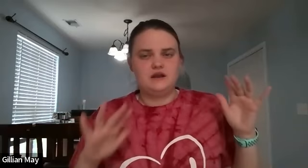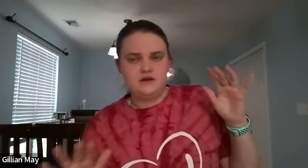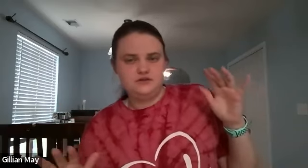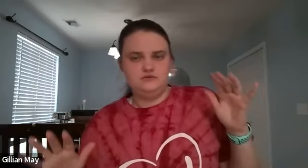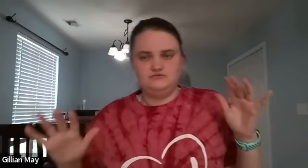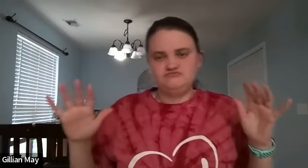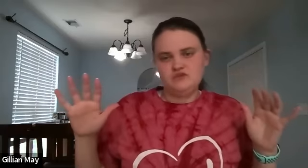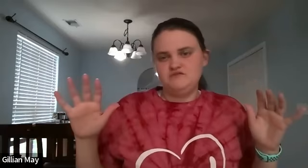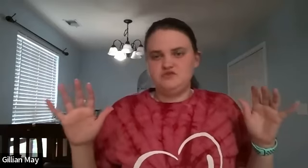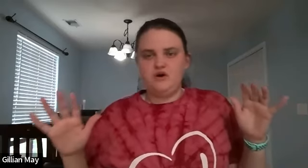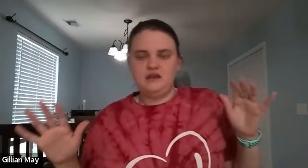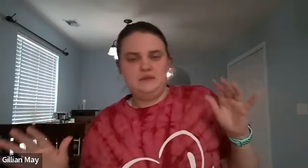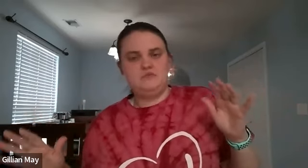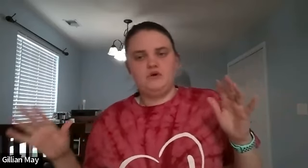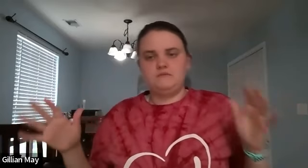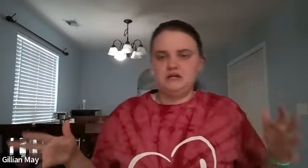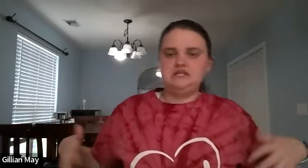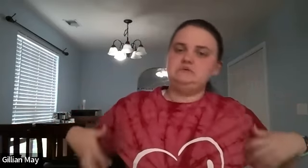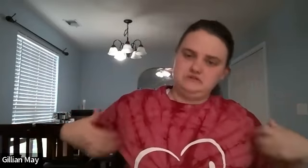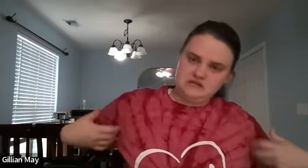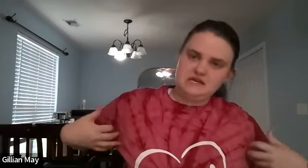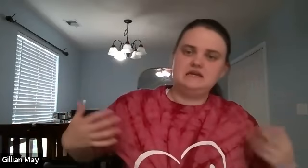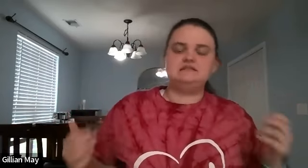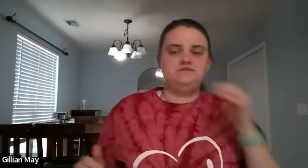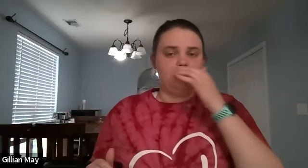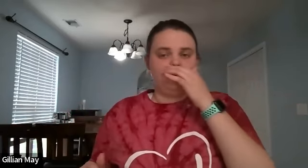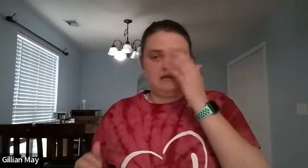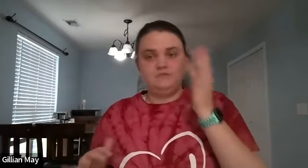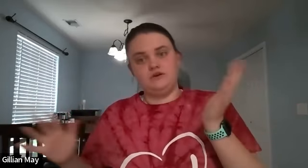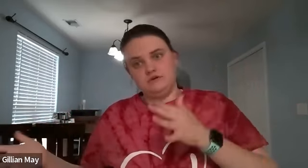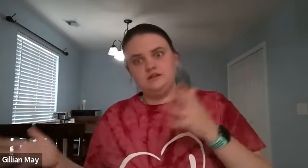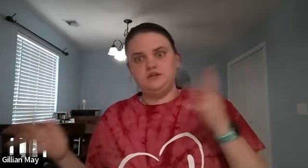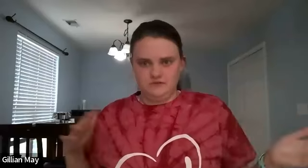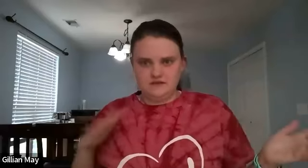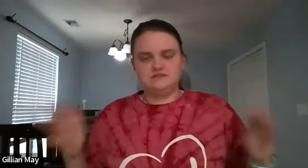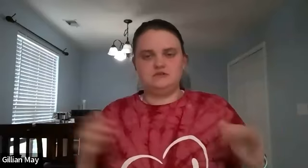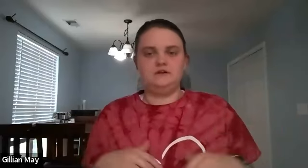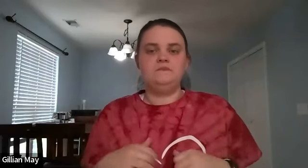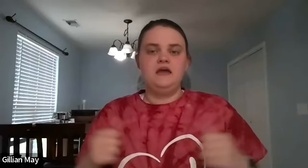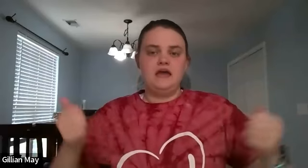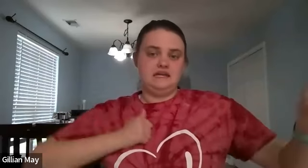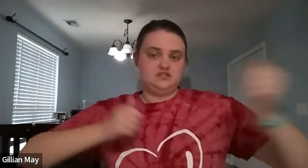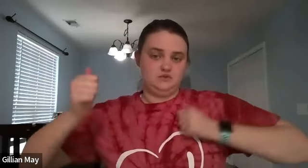how if you call an ape more of a monkey, you would do this. If you call an ape more a gorilla, you would do this sort of deal. And it's